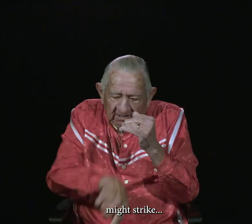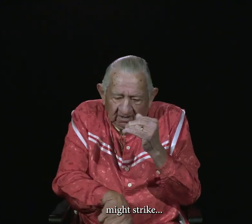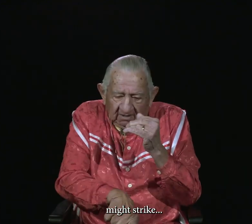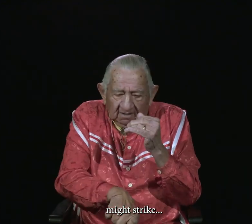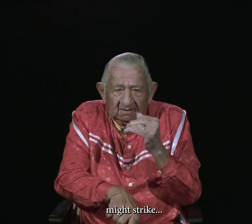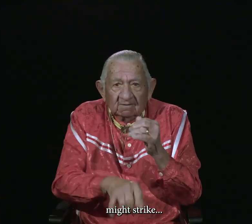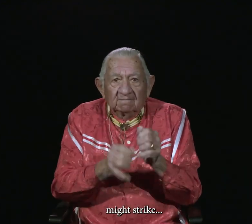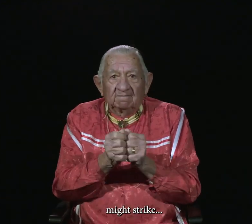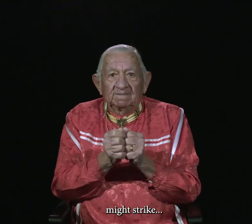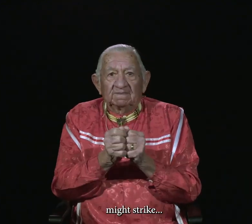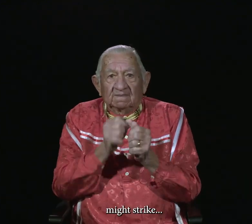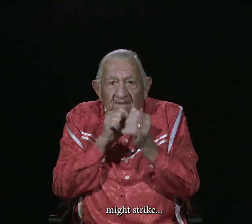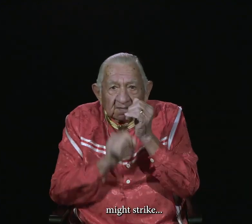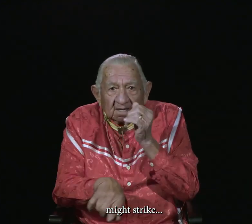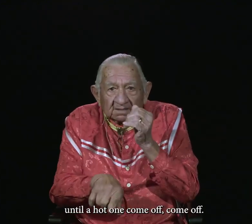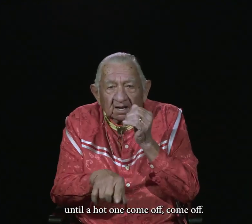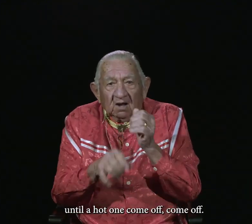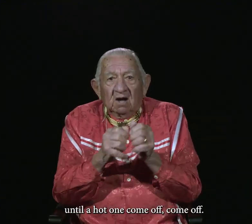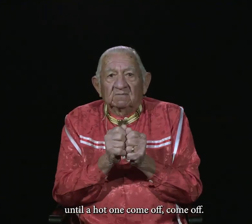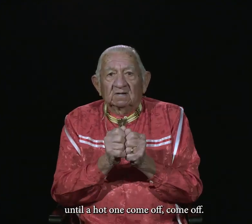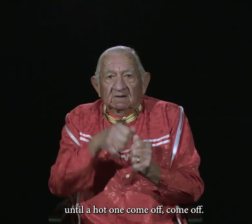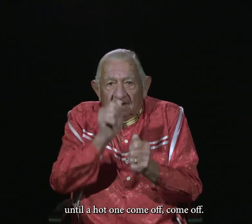until a hot one come off,